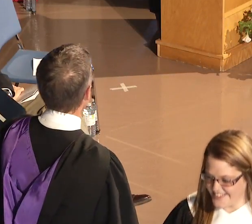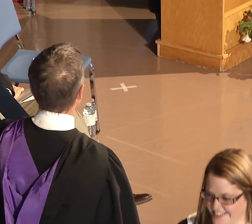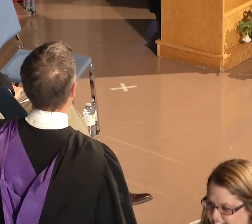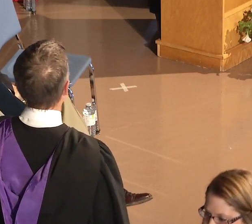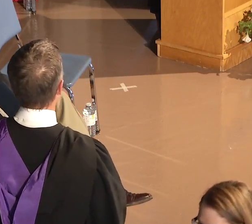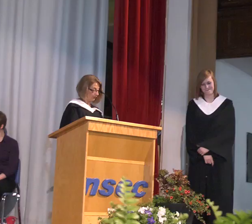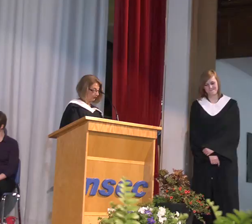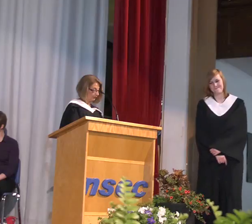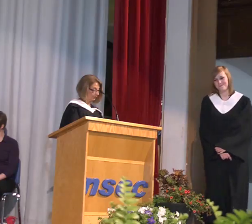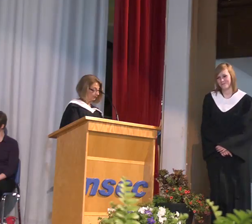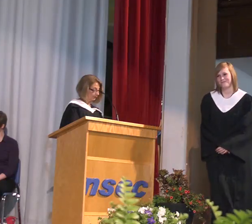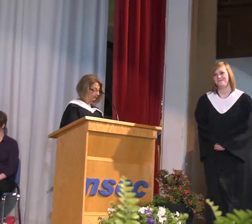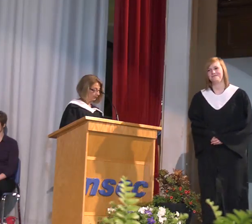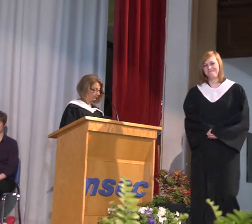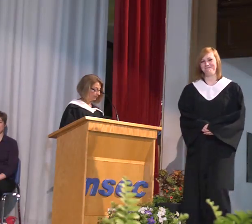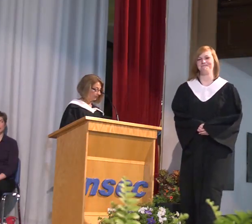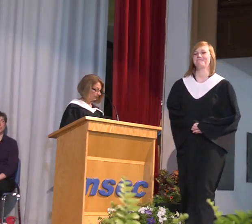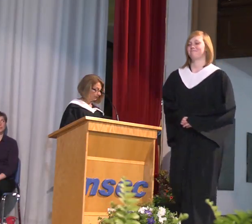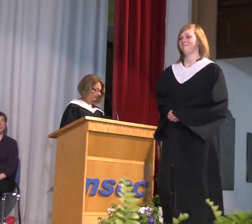Amanda Wallace.